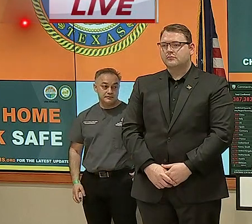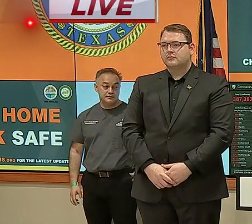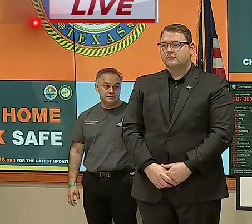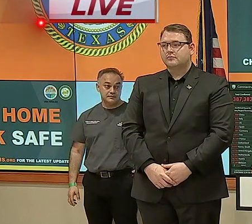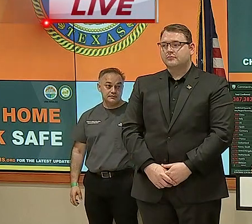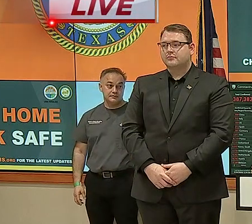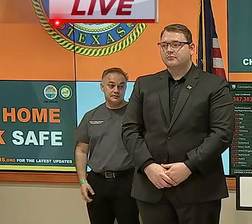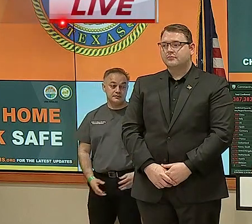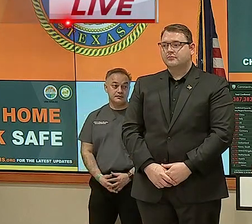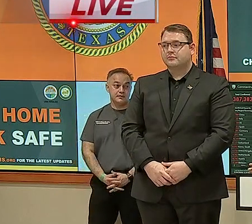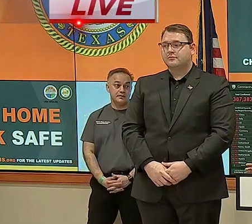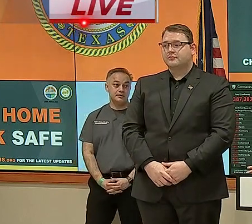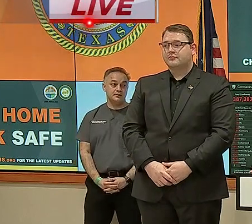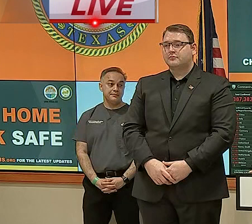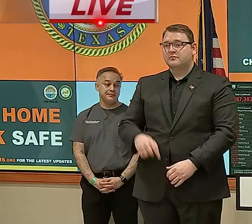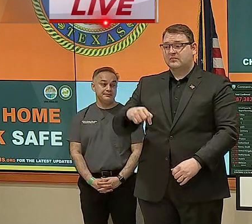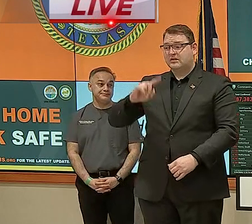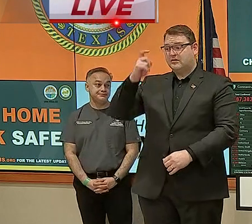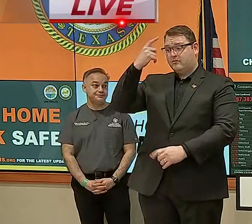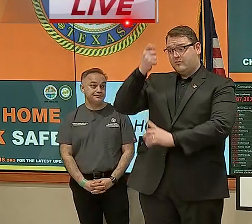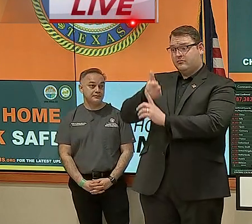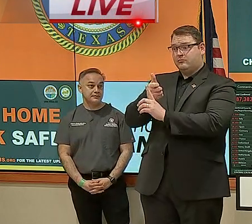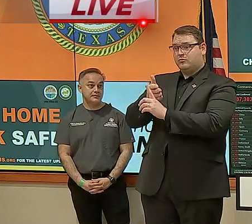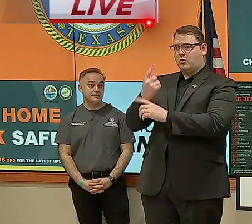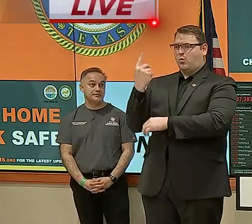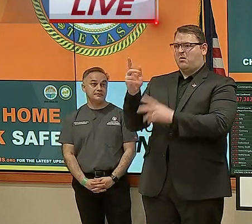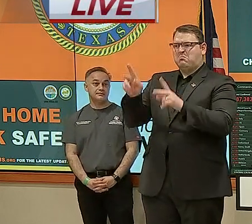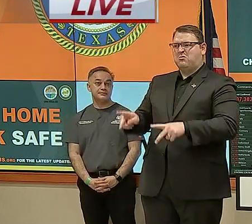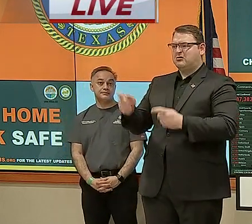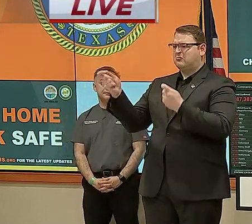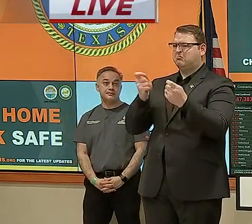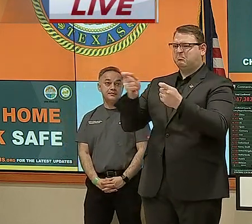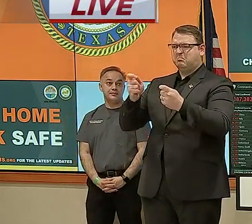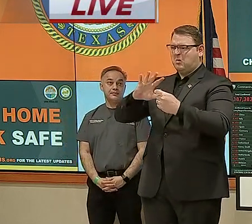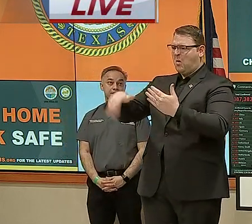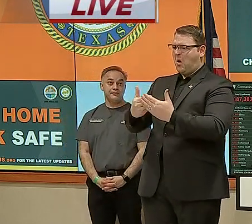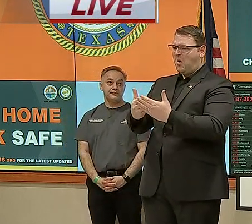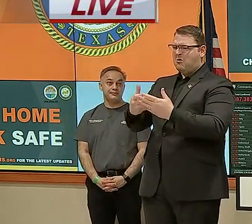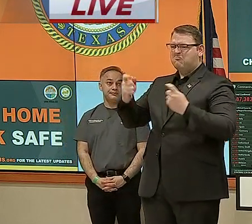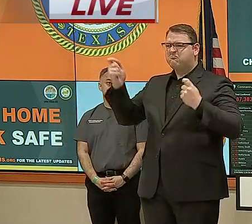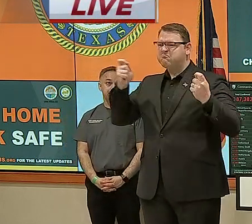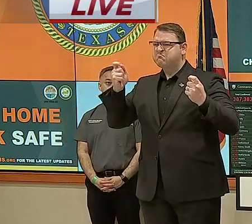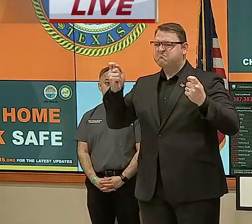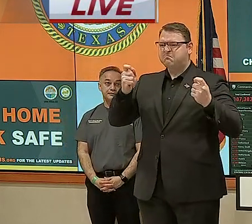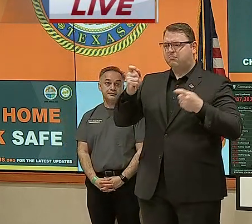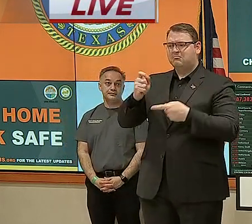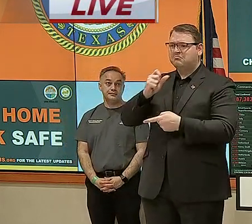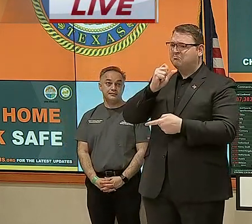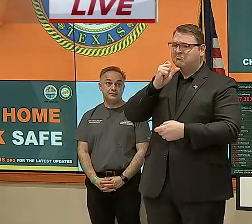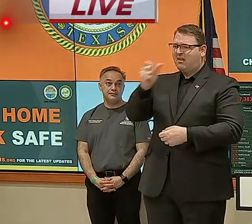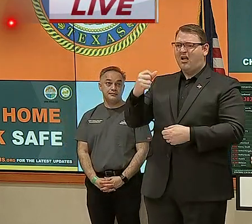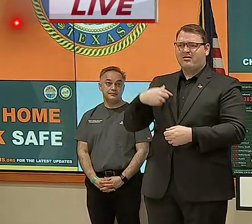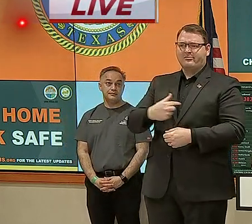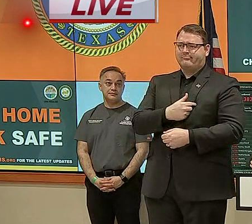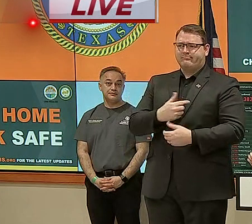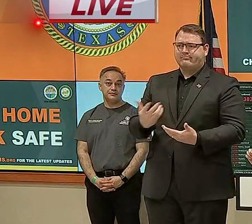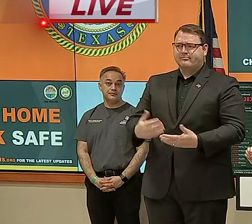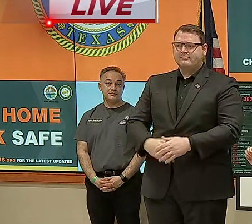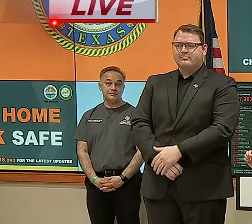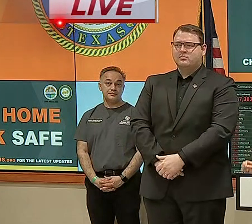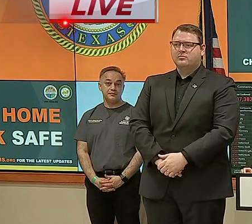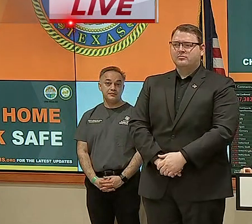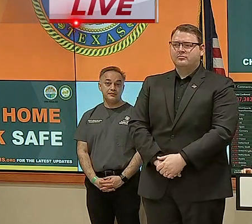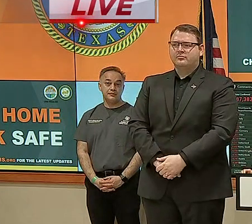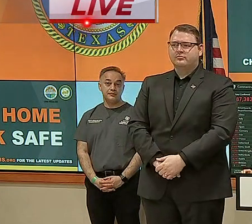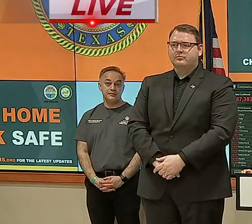else does that mean? That means that grocery stores, a lot of people, I'm watching social media, a lot of people asking the question, what does essential mean? The grocery